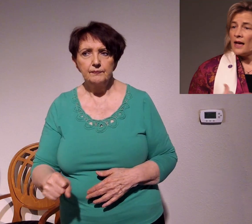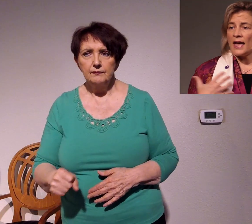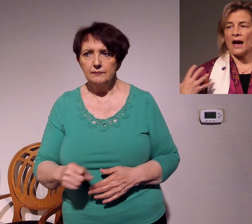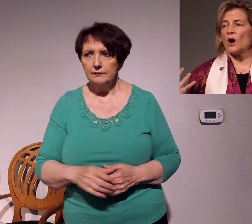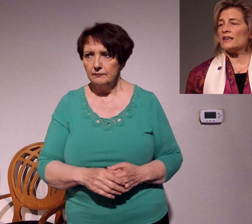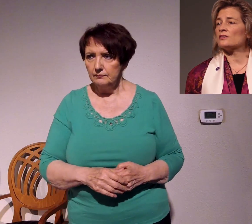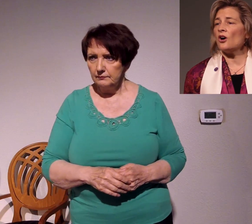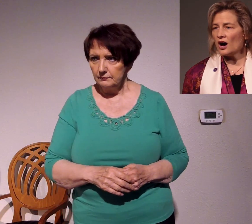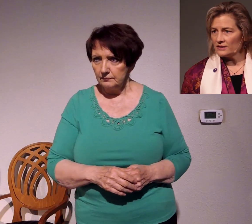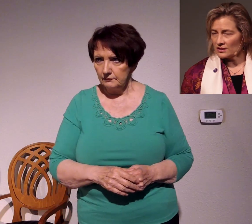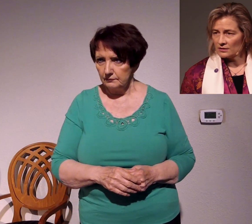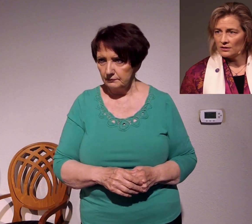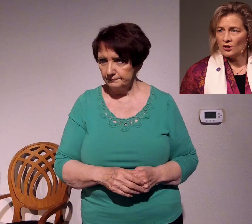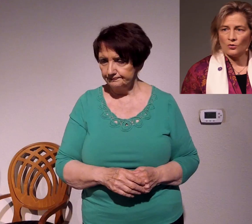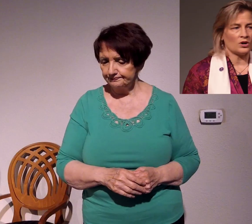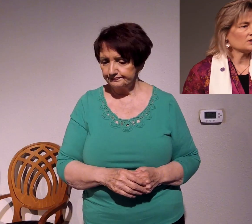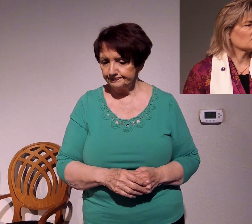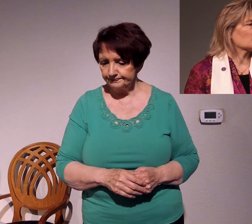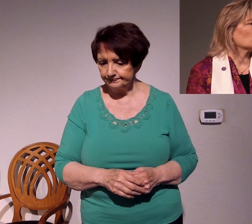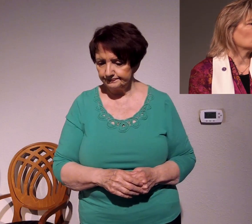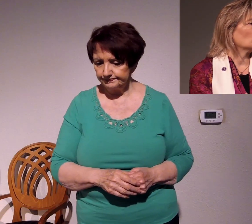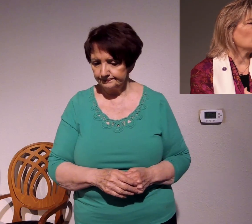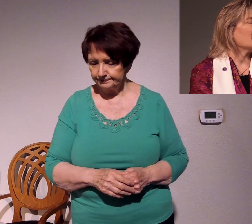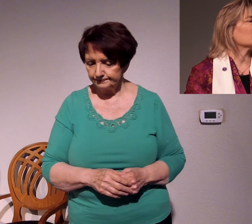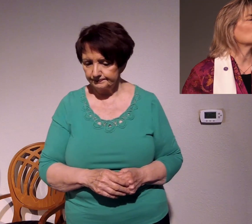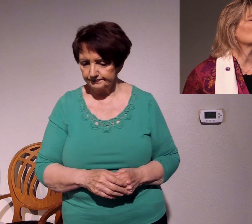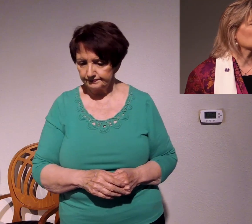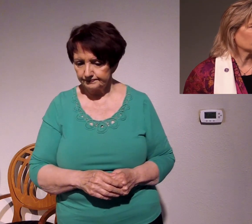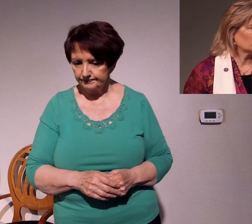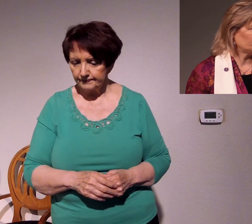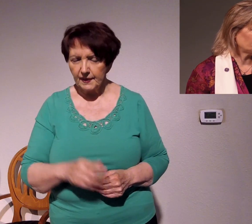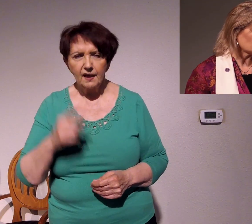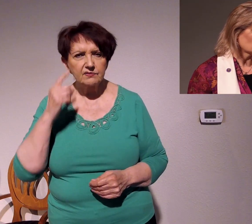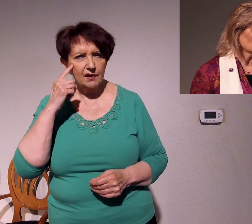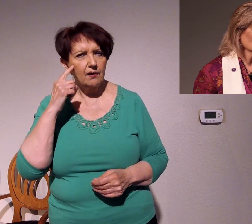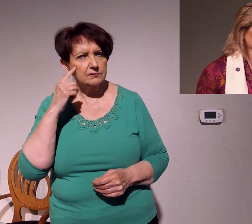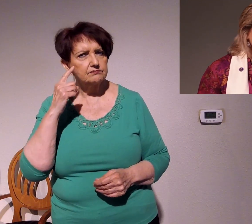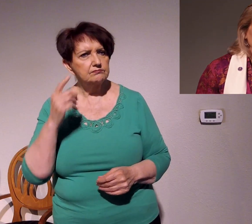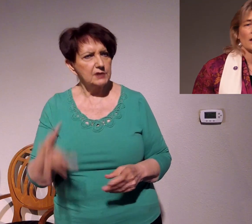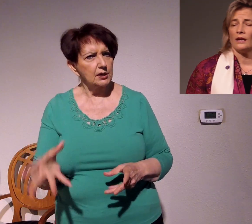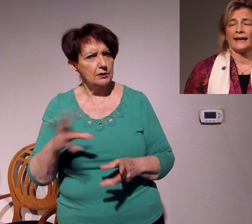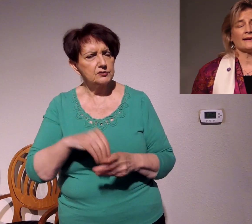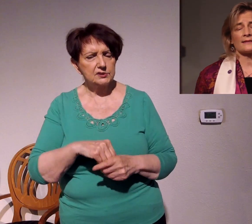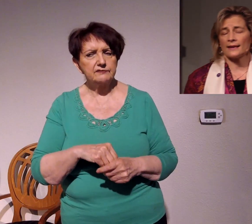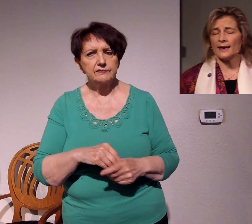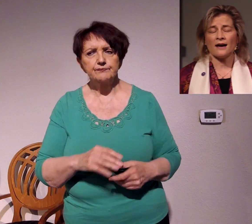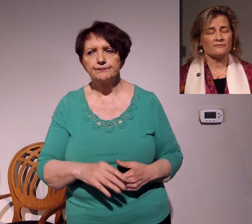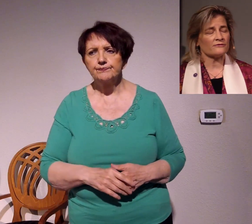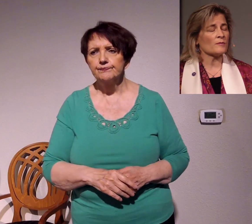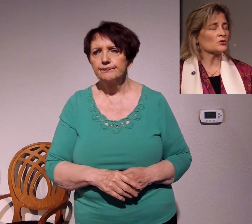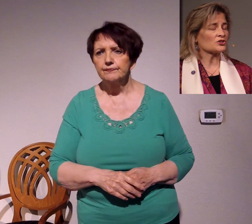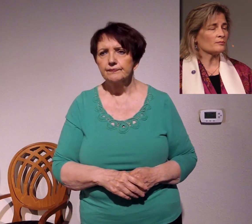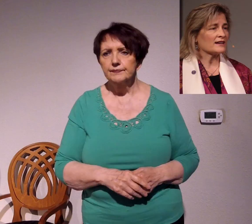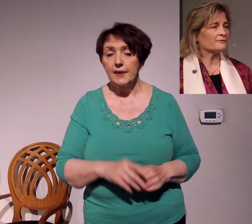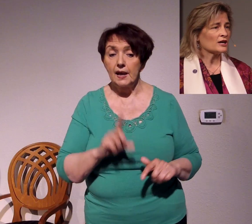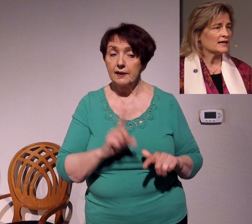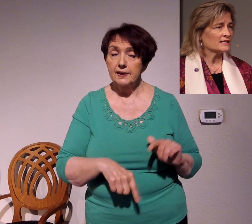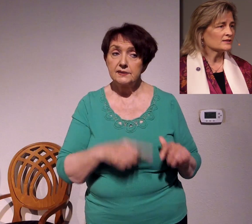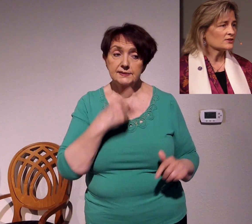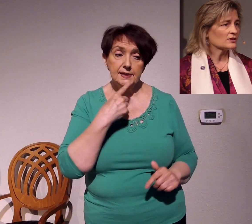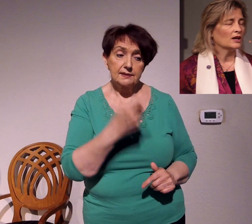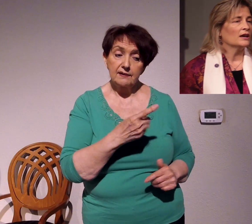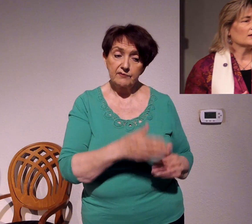and how I thought was inclusive. Can't say that for most of